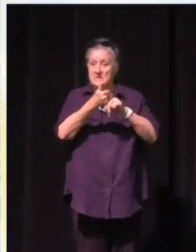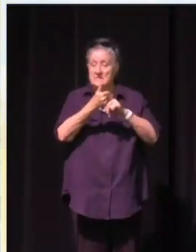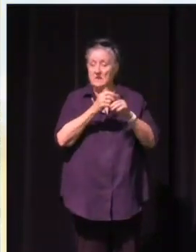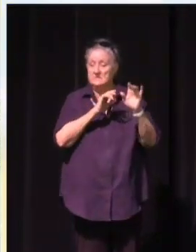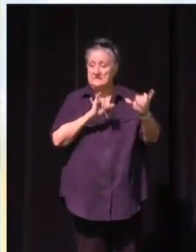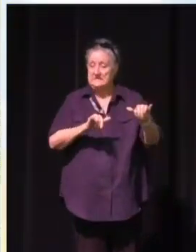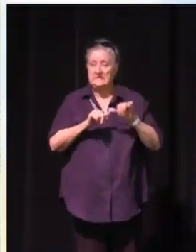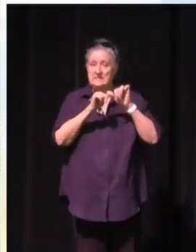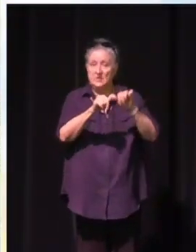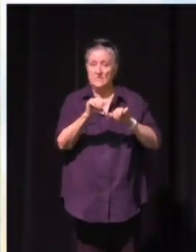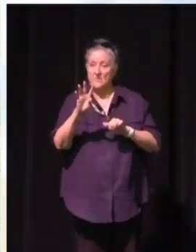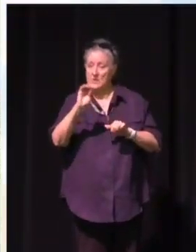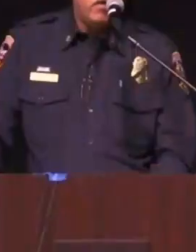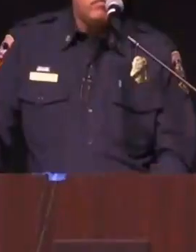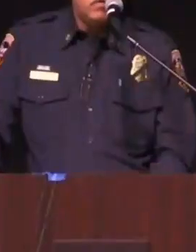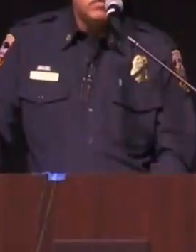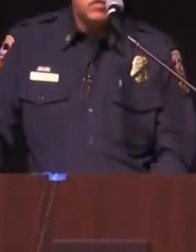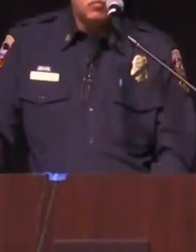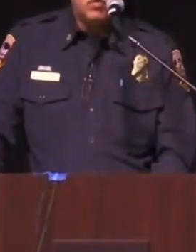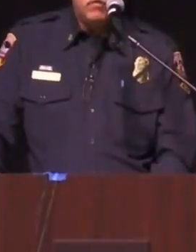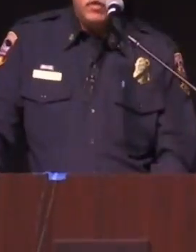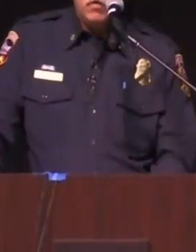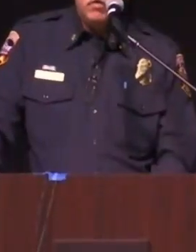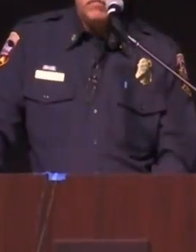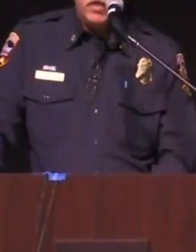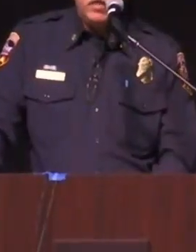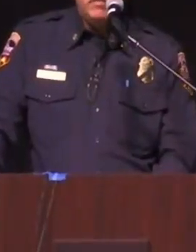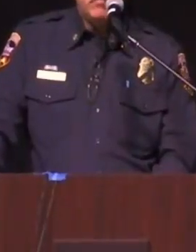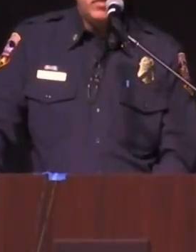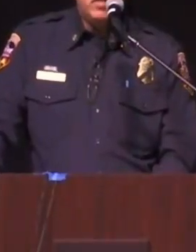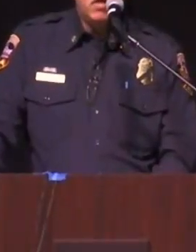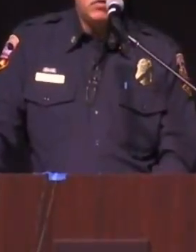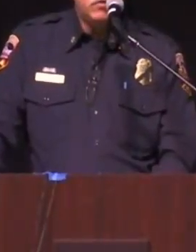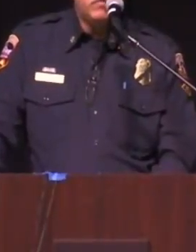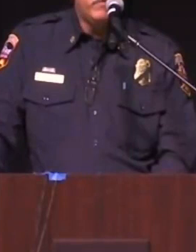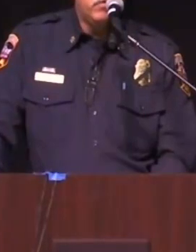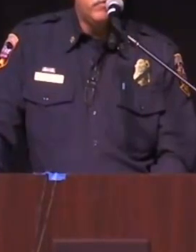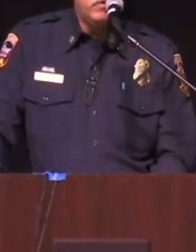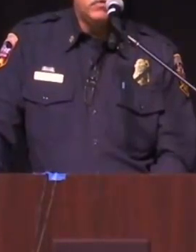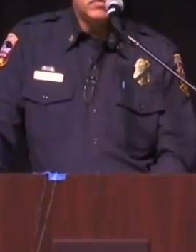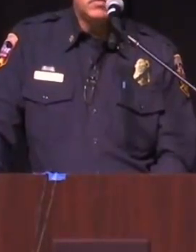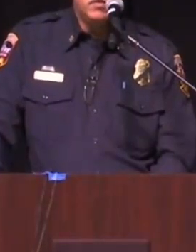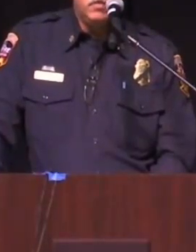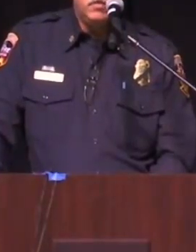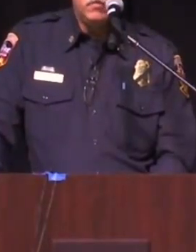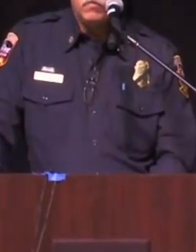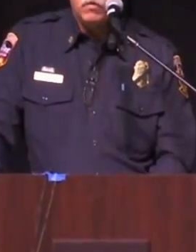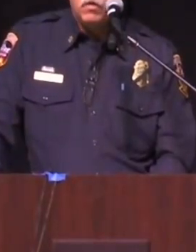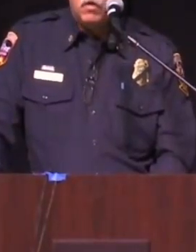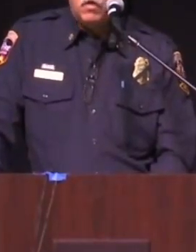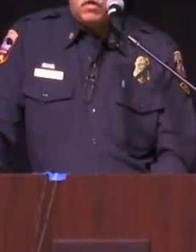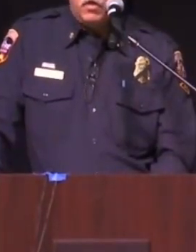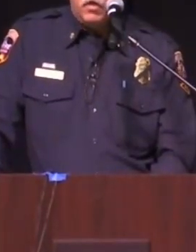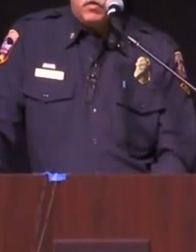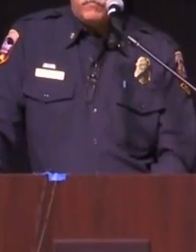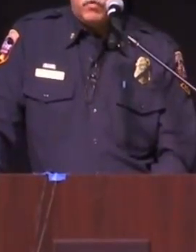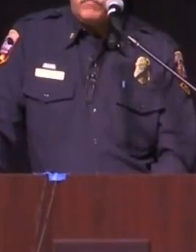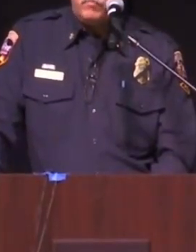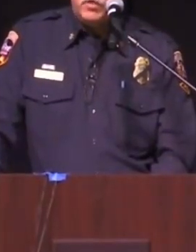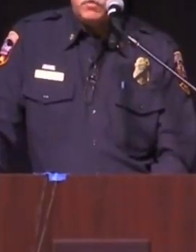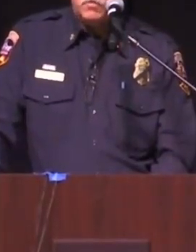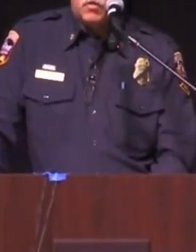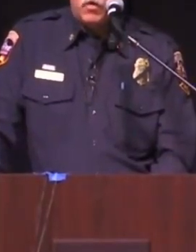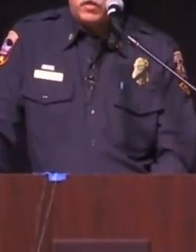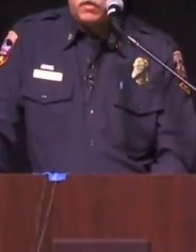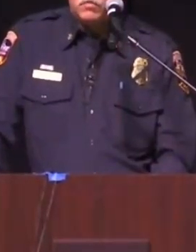remains at 40% contained, and we have somewhere in the area of 8,300 firefighters assigned to the incident. And